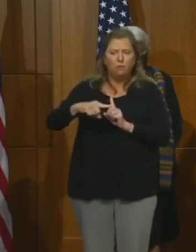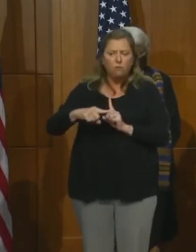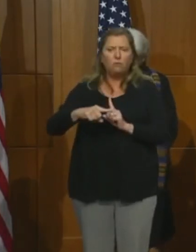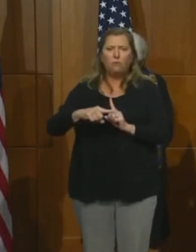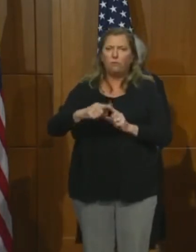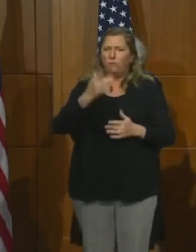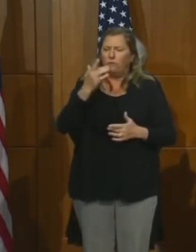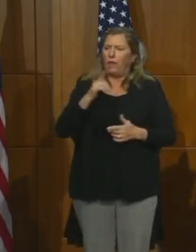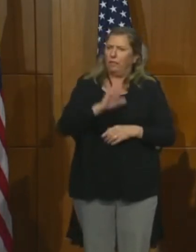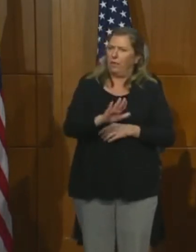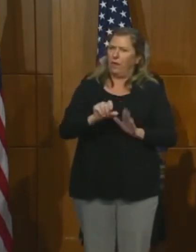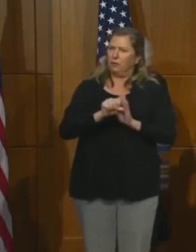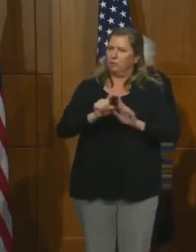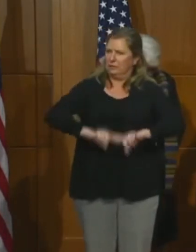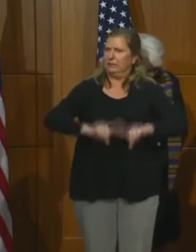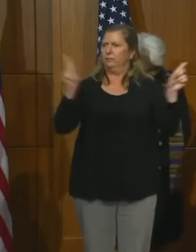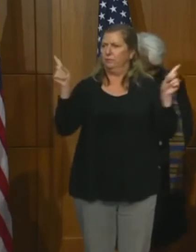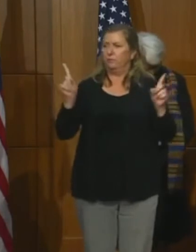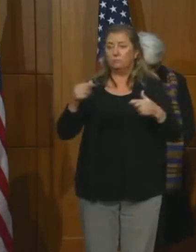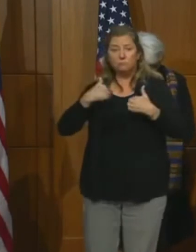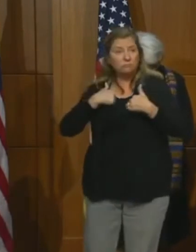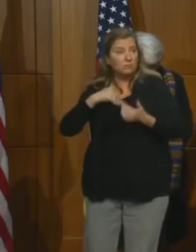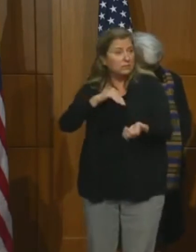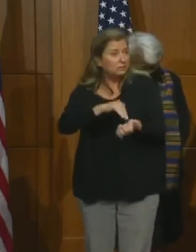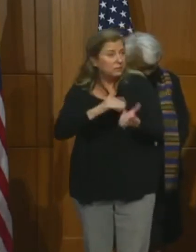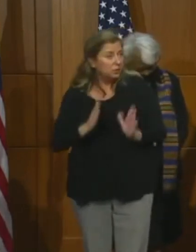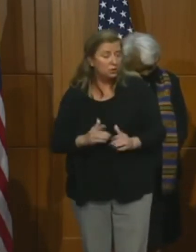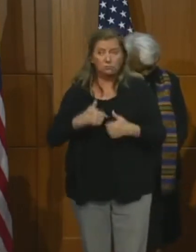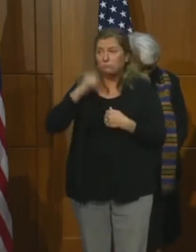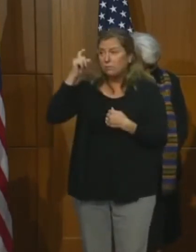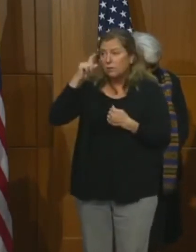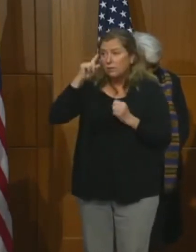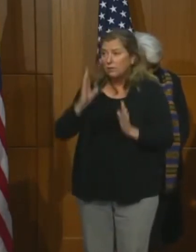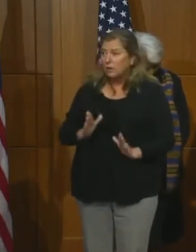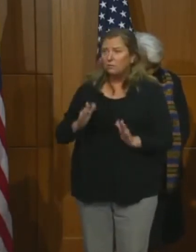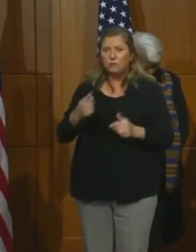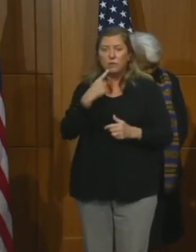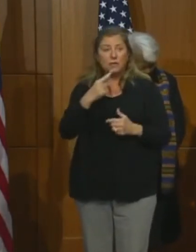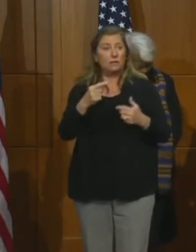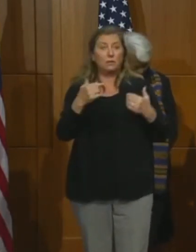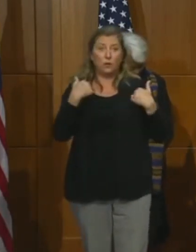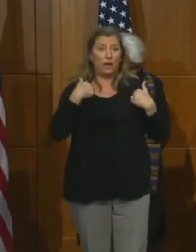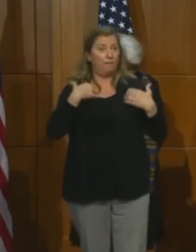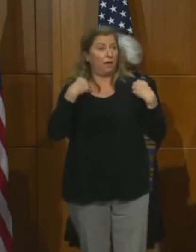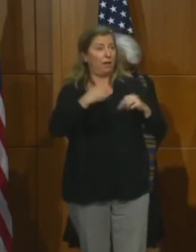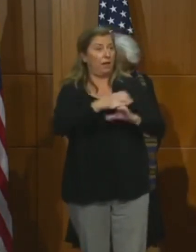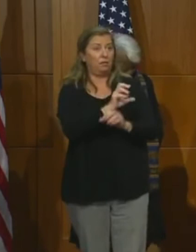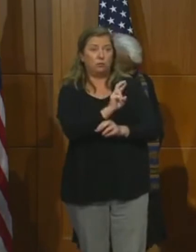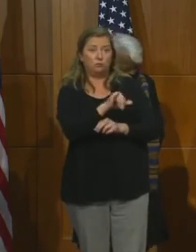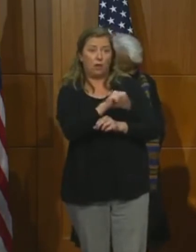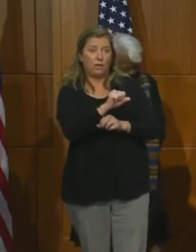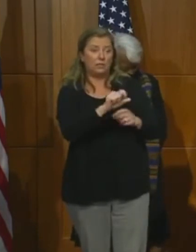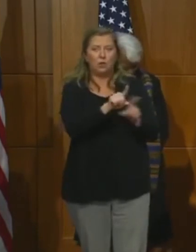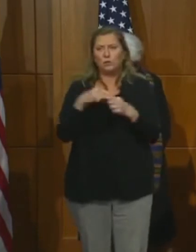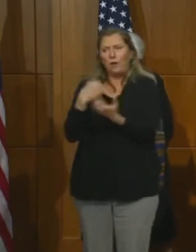adversely. And so as a physician, as the governor, I've said this before, we have a health crisis. We also have an economic crisis.